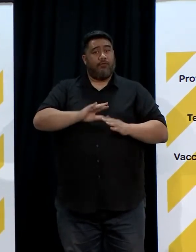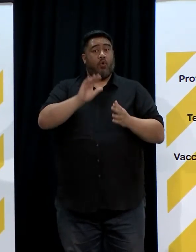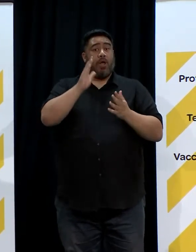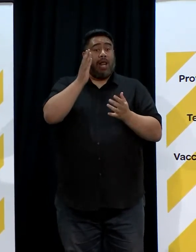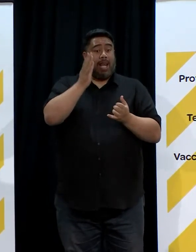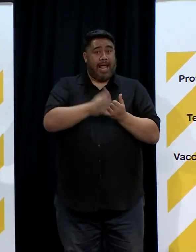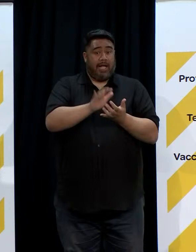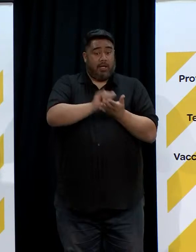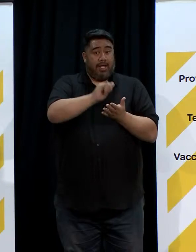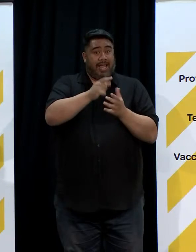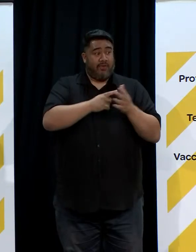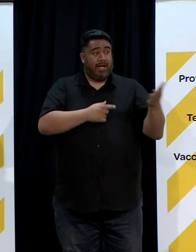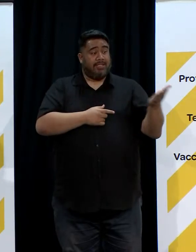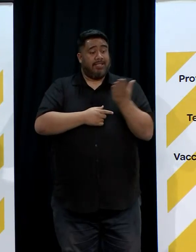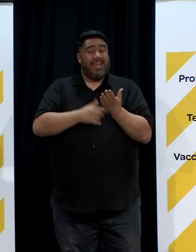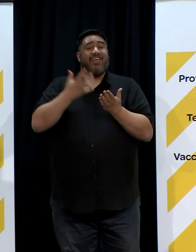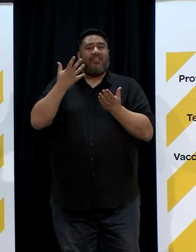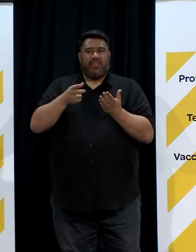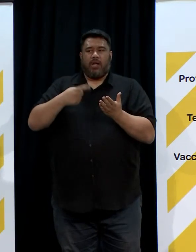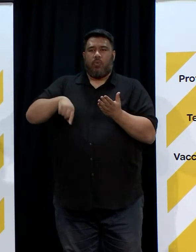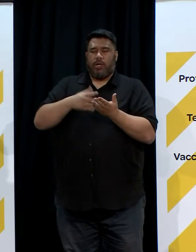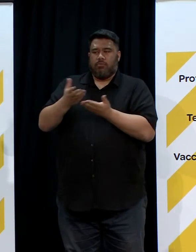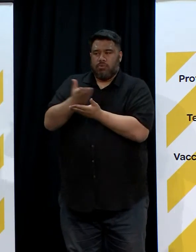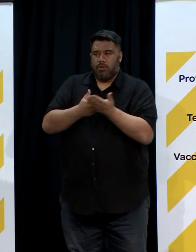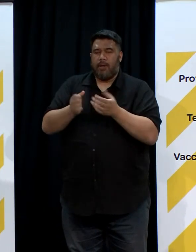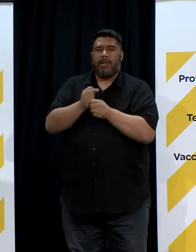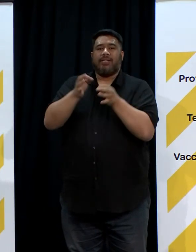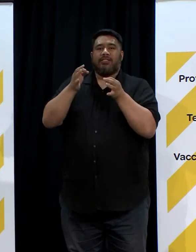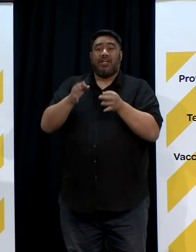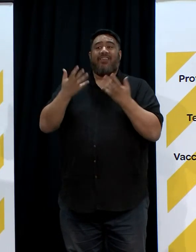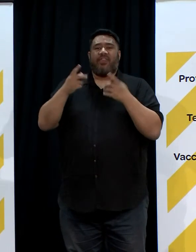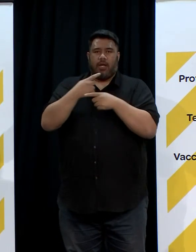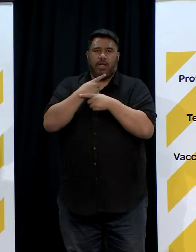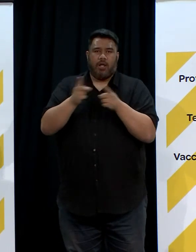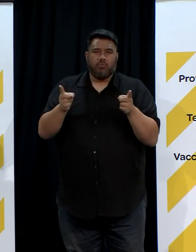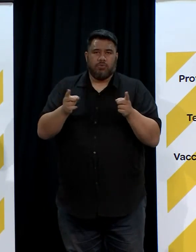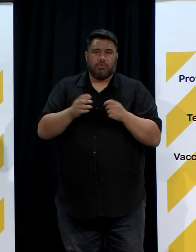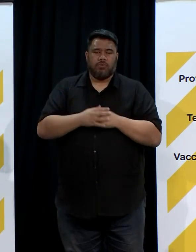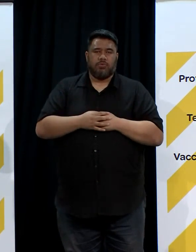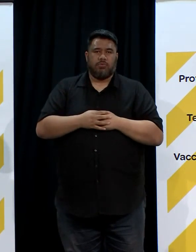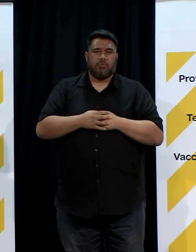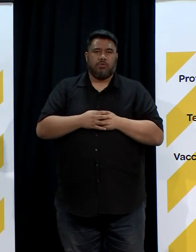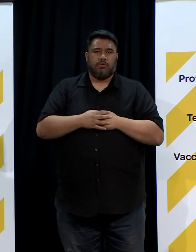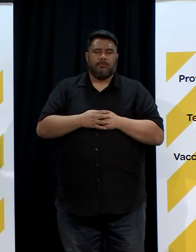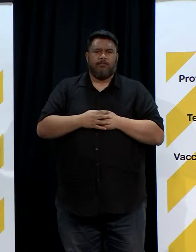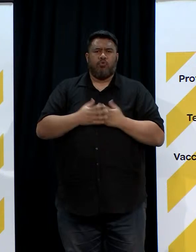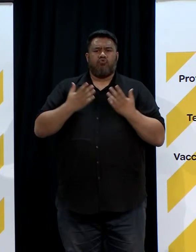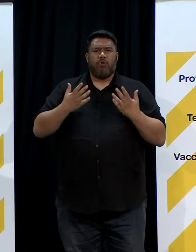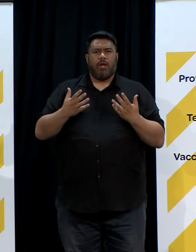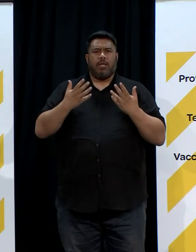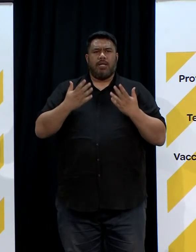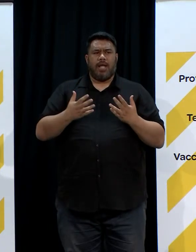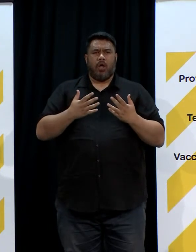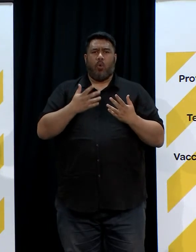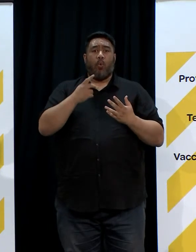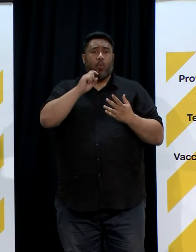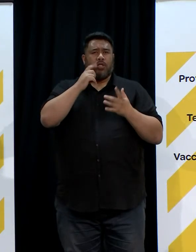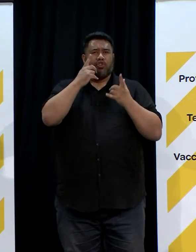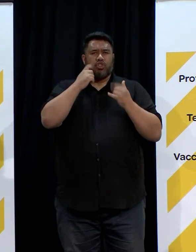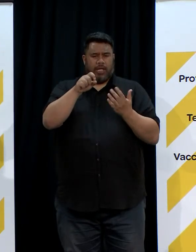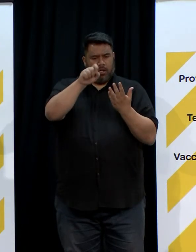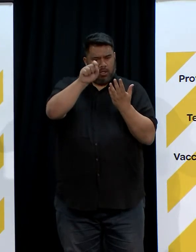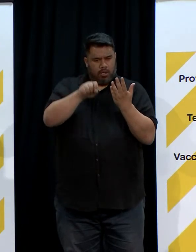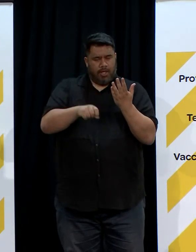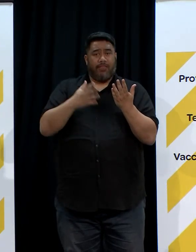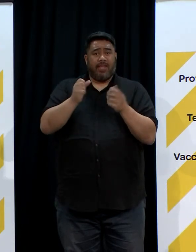say anything around whether or not we feel good, bad or otherwise. The things that we're looking for remain the same things that we've been